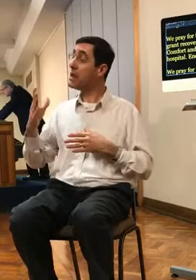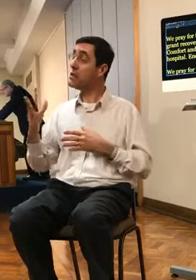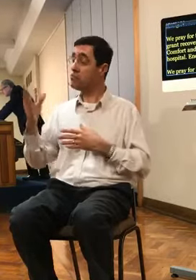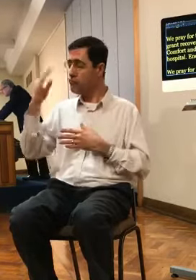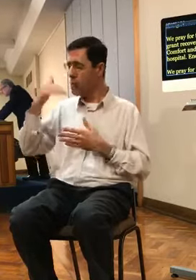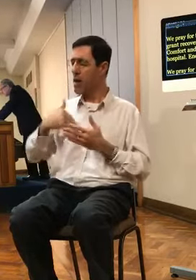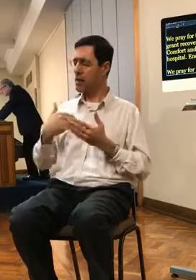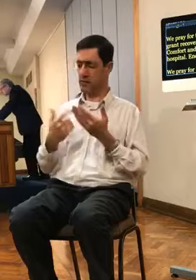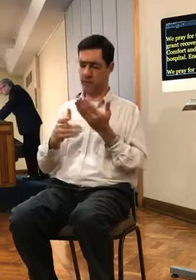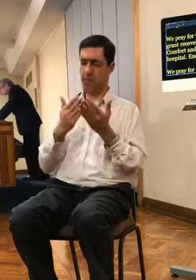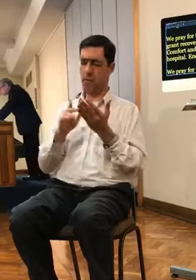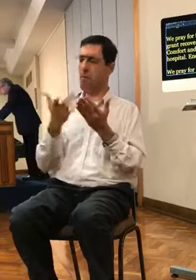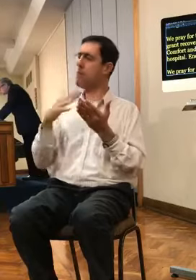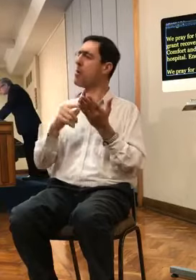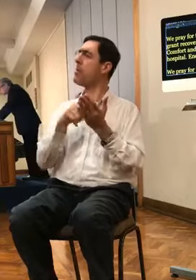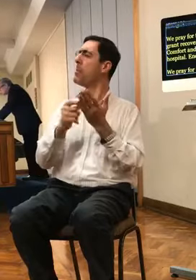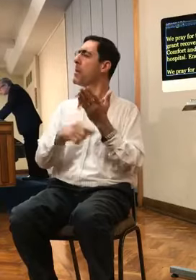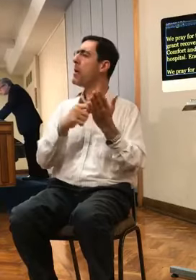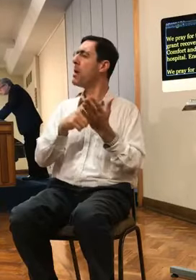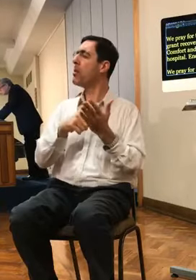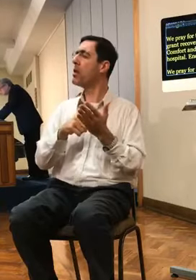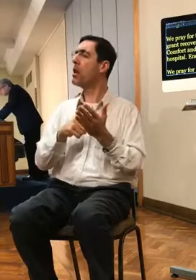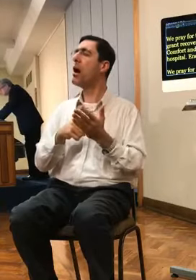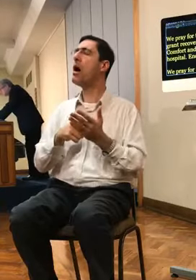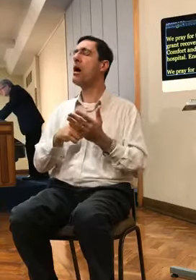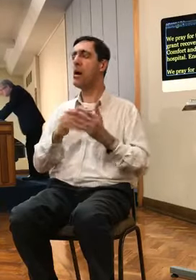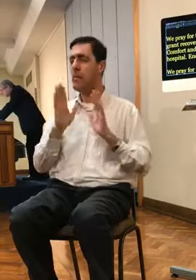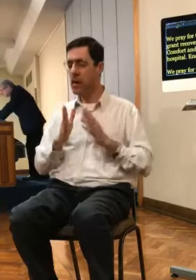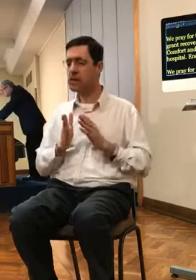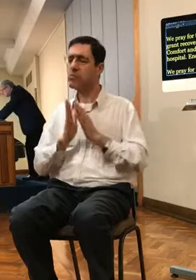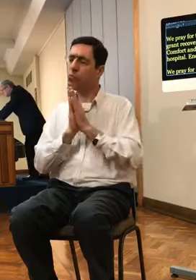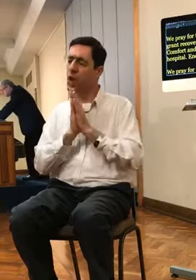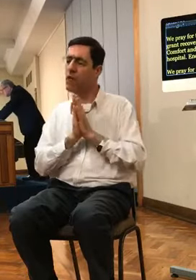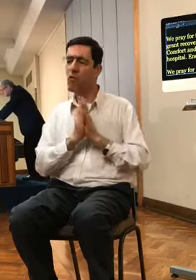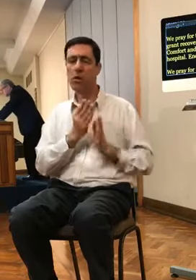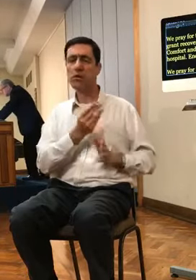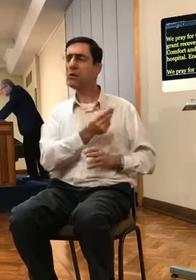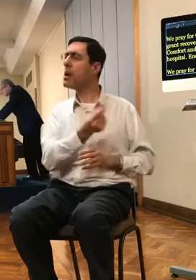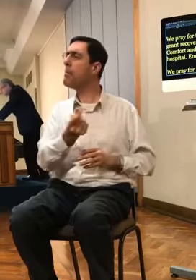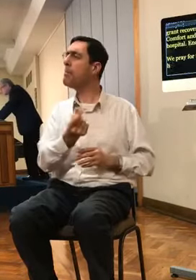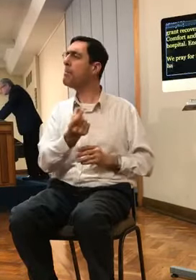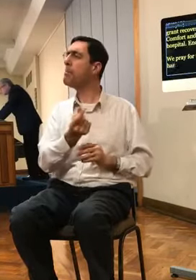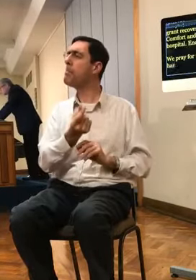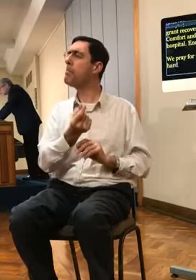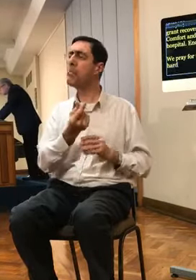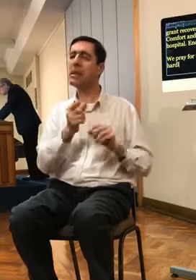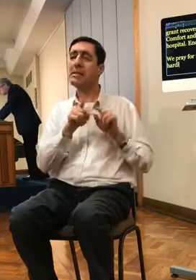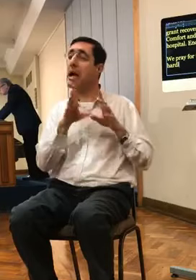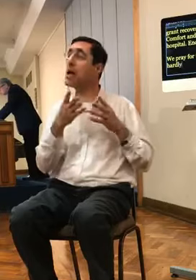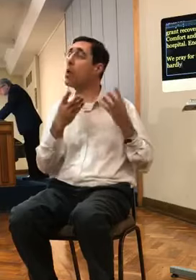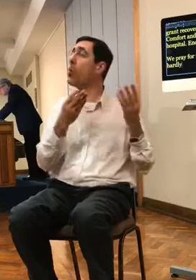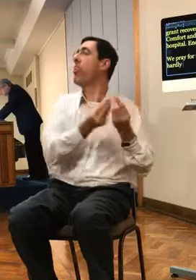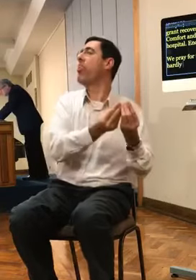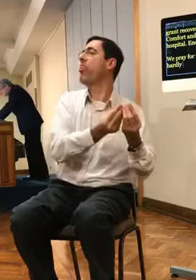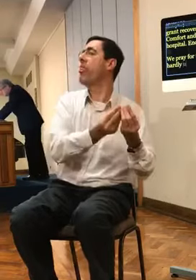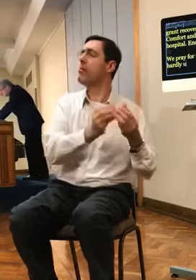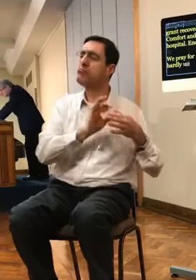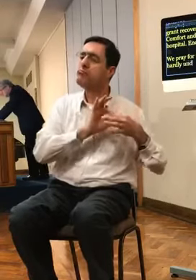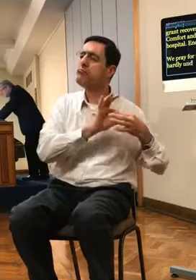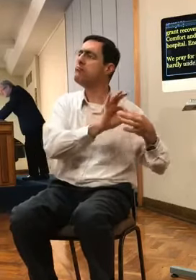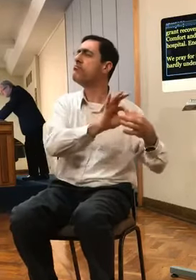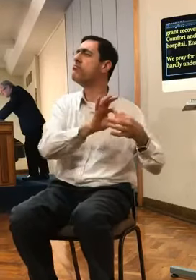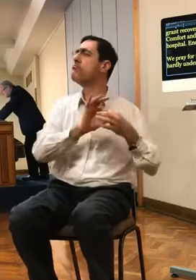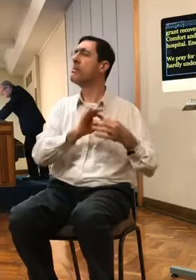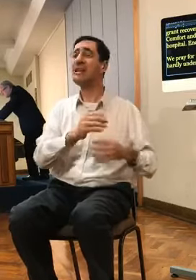scarcely imagine the circumstances of so many shut away in prison camps, so many suffering